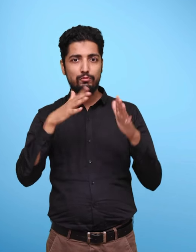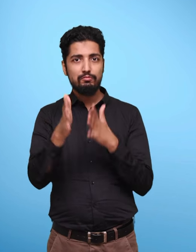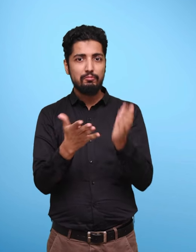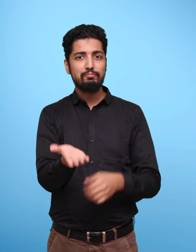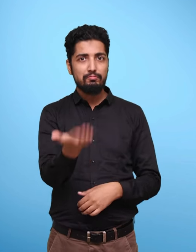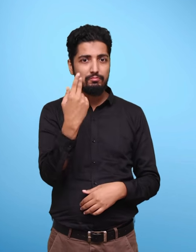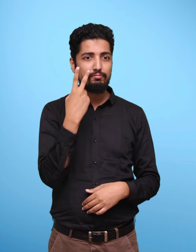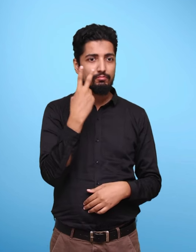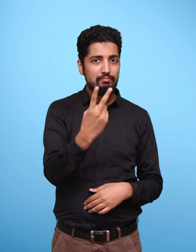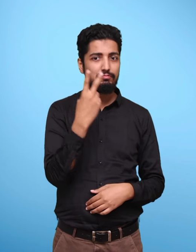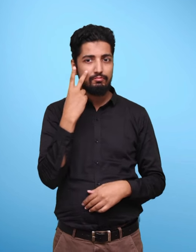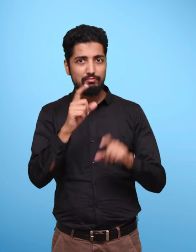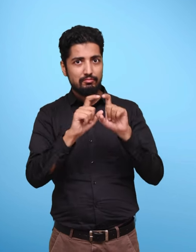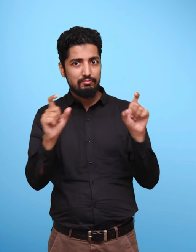pointing to each one.